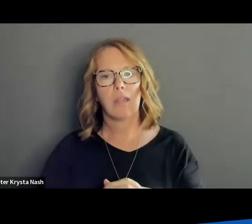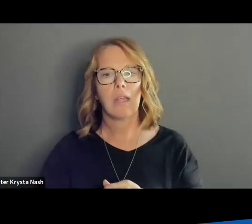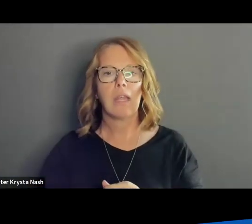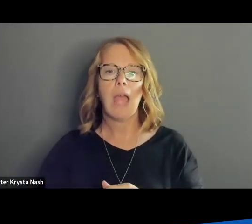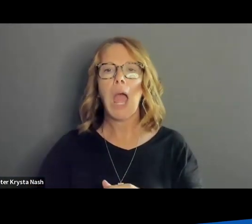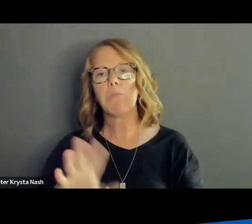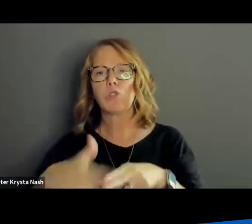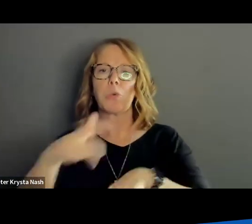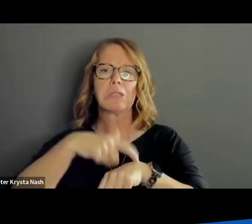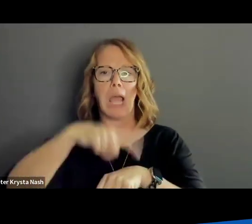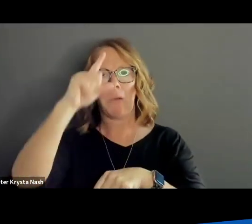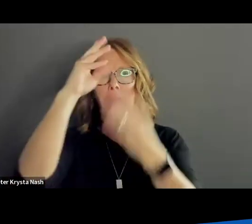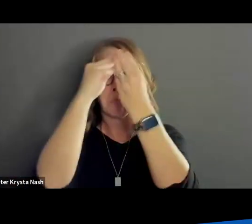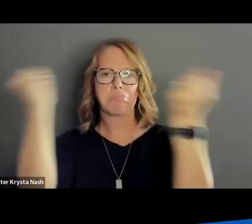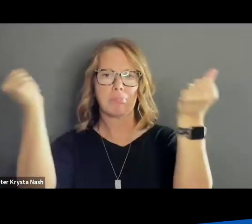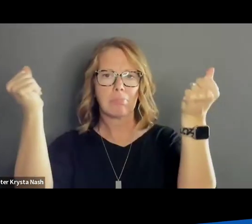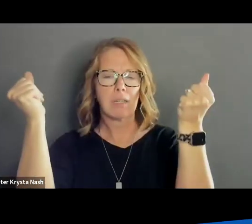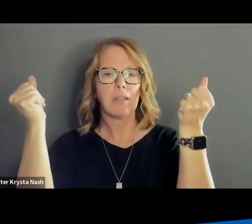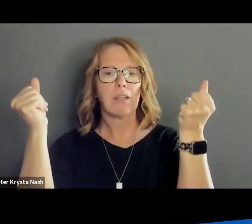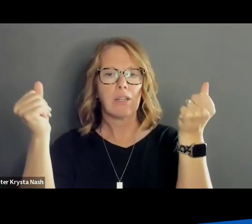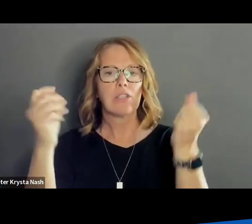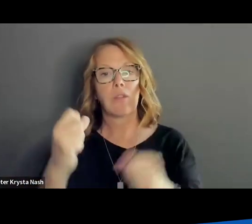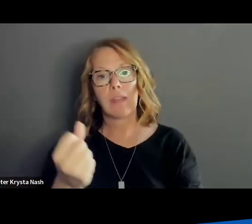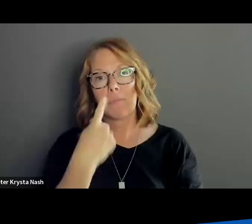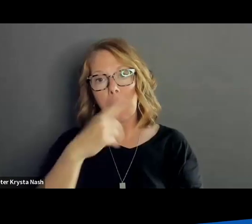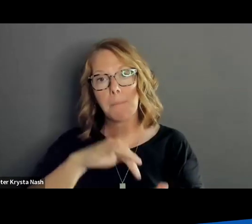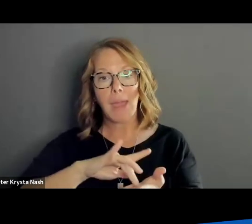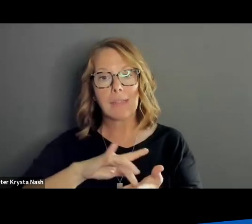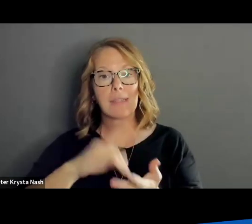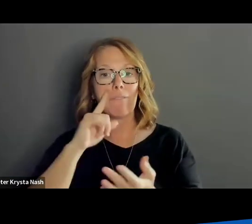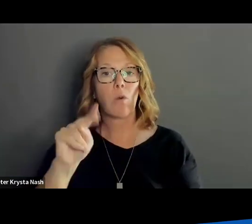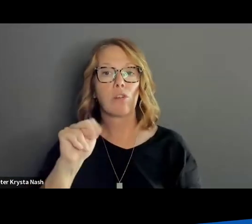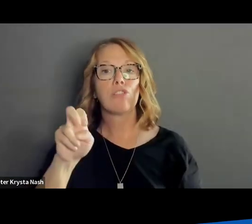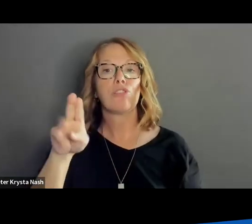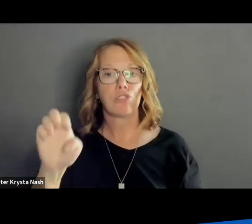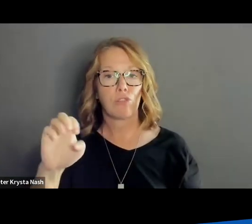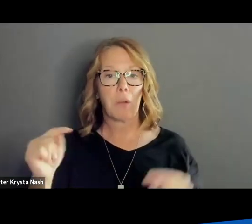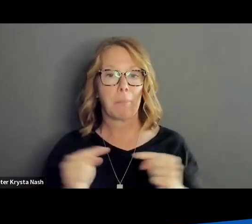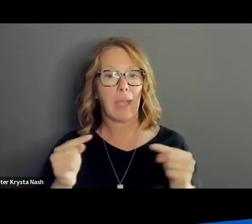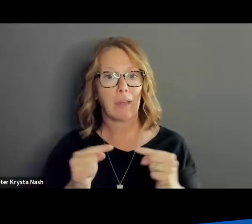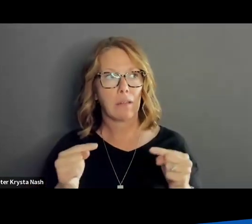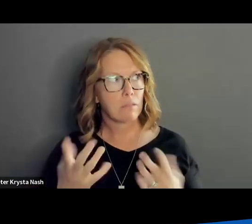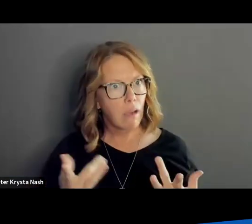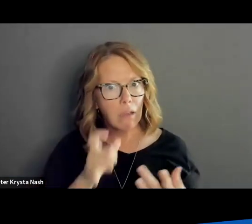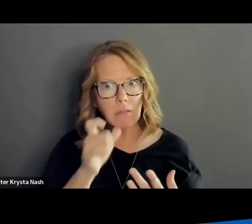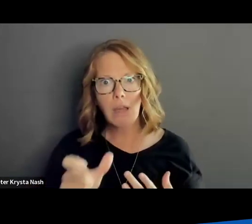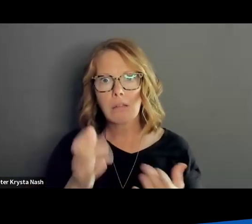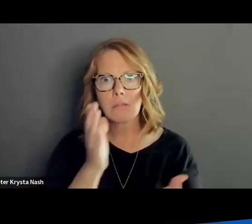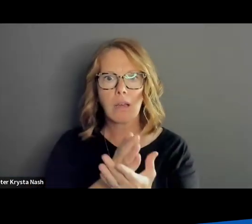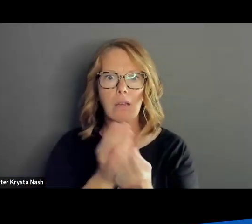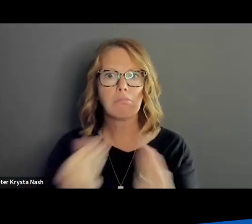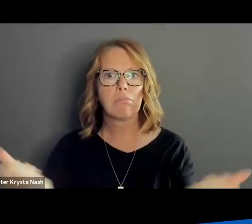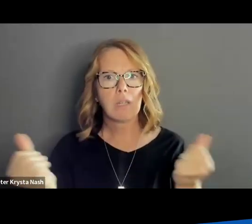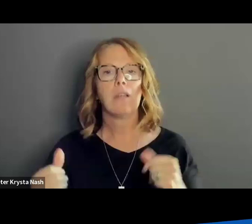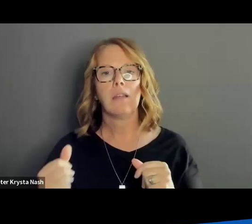of time, the headache kind of goes away. So they take their medication for neuropathic pain and they think, why isn't it going away? Well,